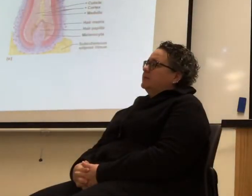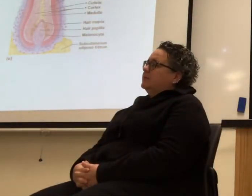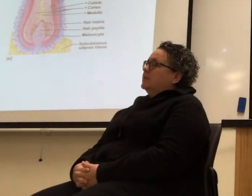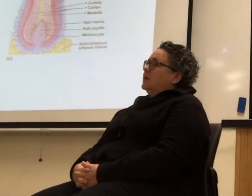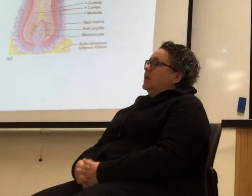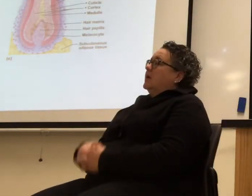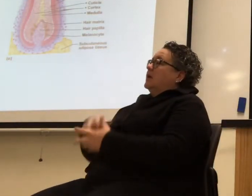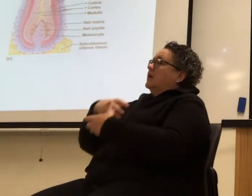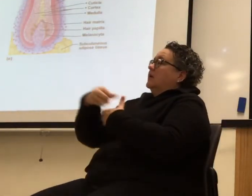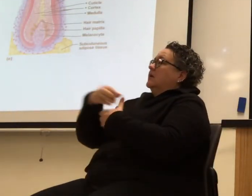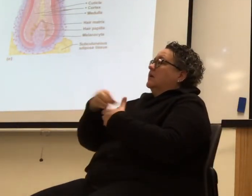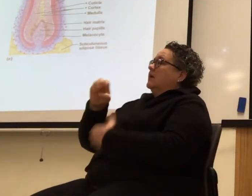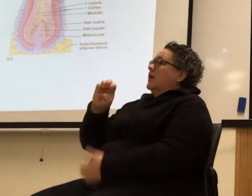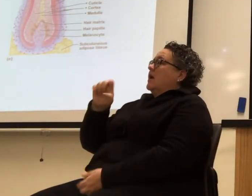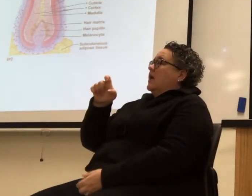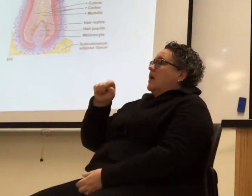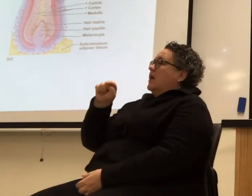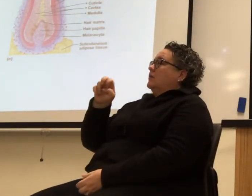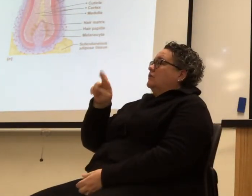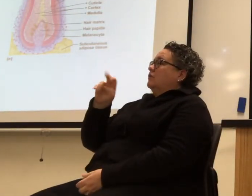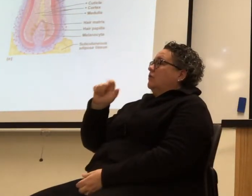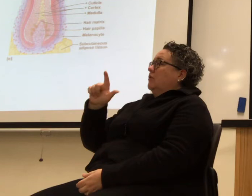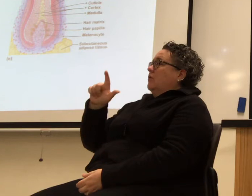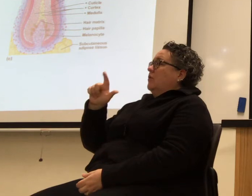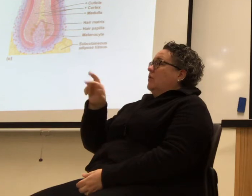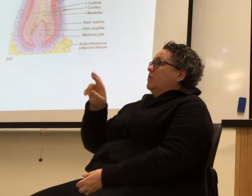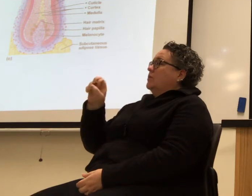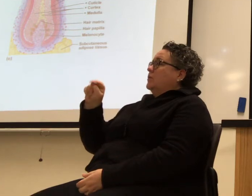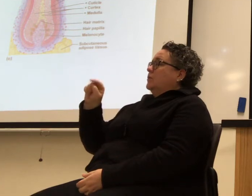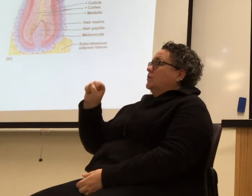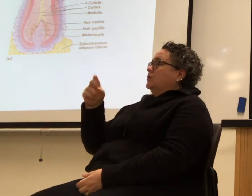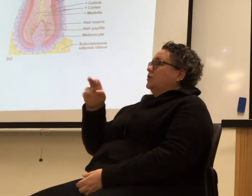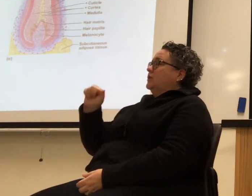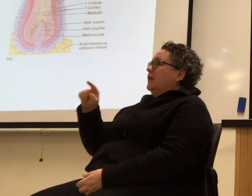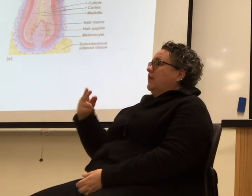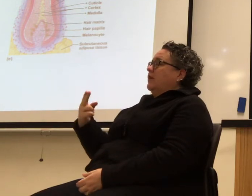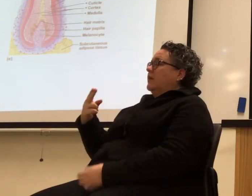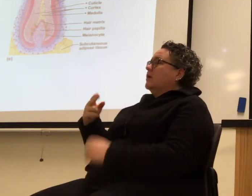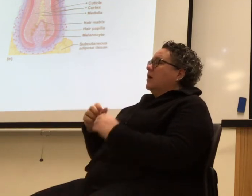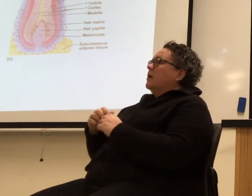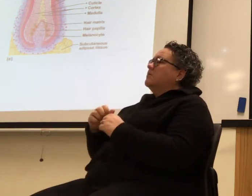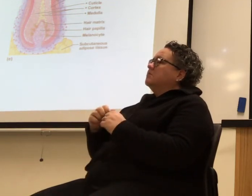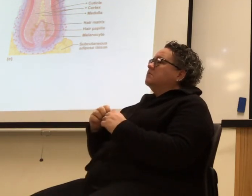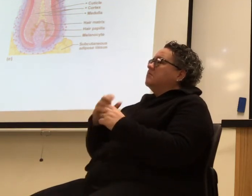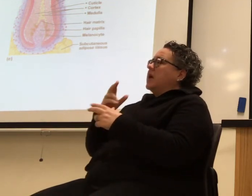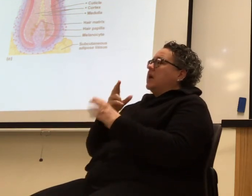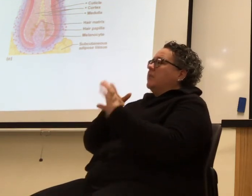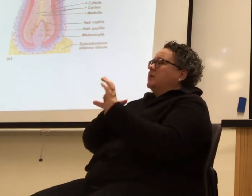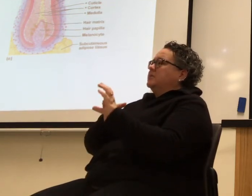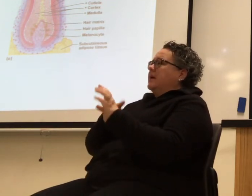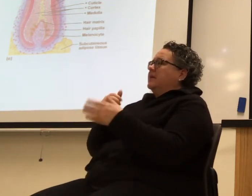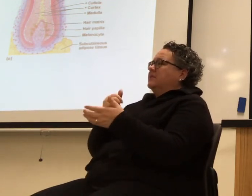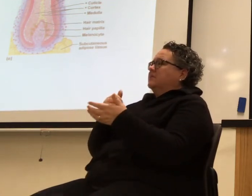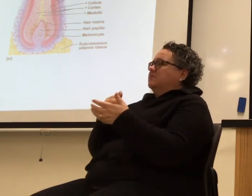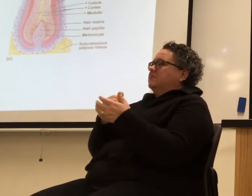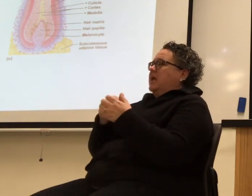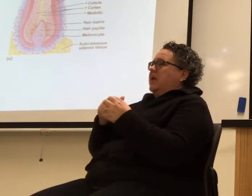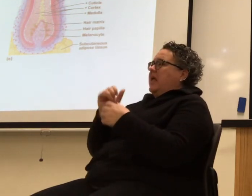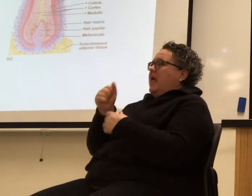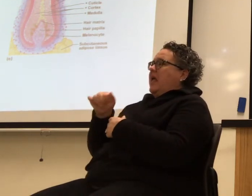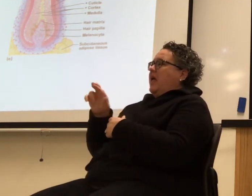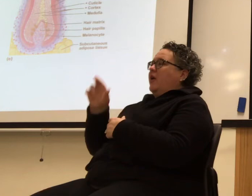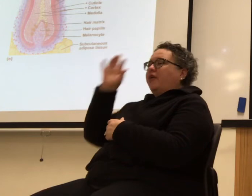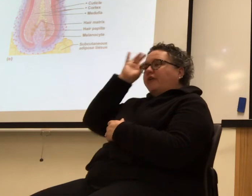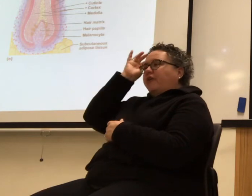The external root sheath participates in hair formation not at all. It just